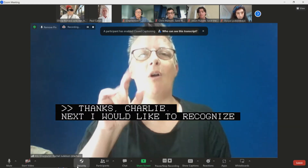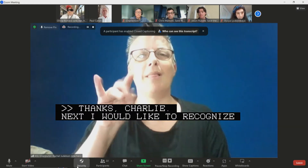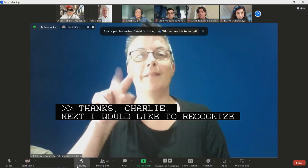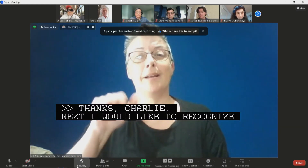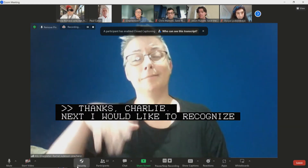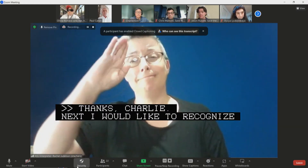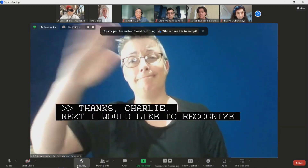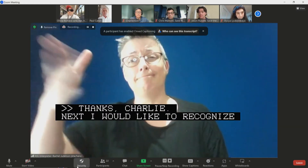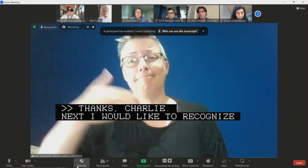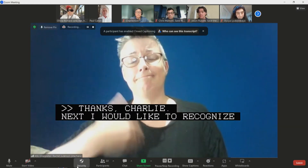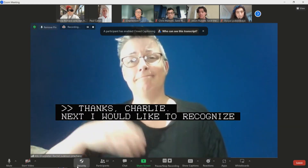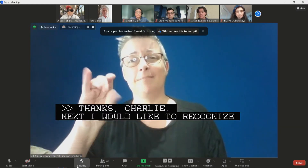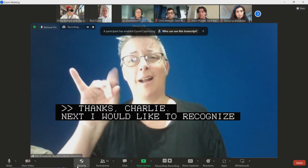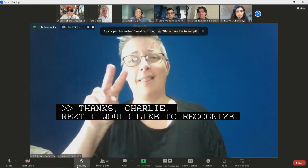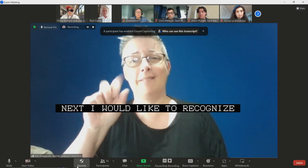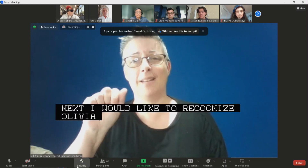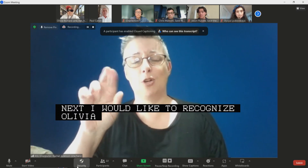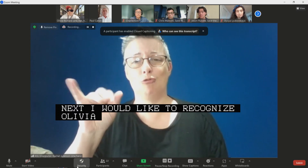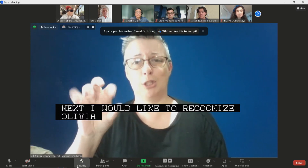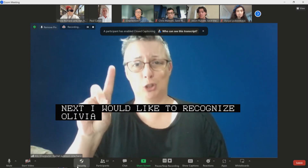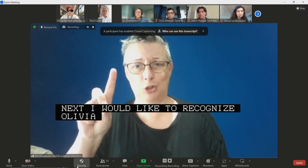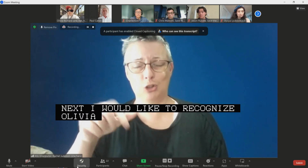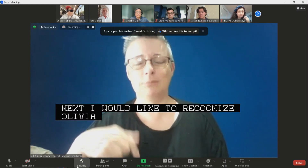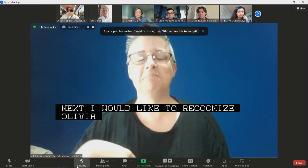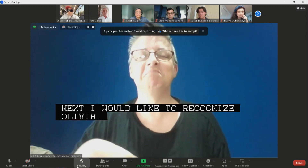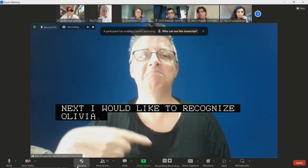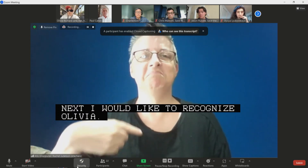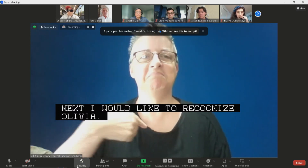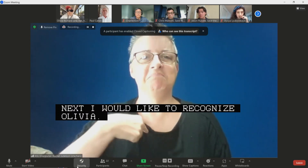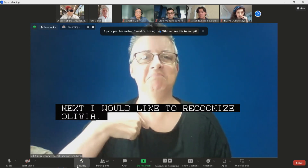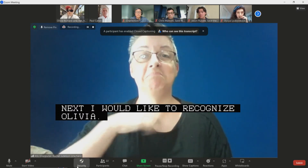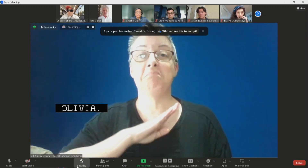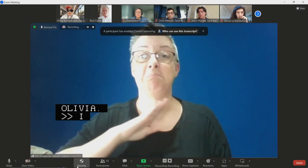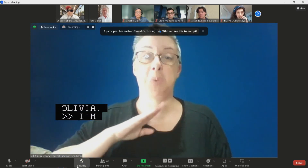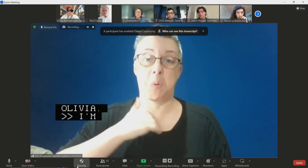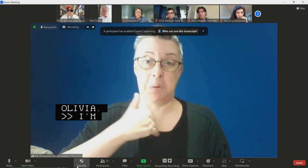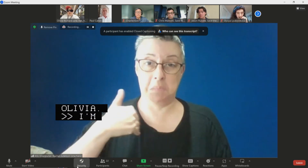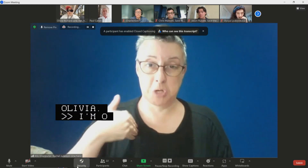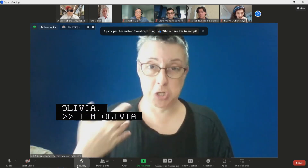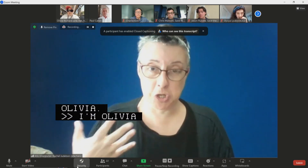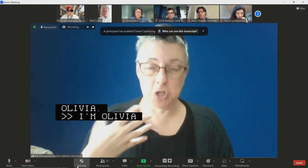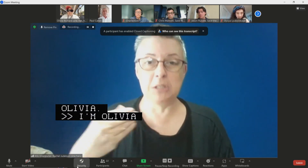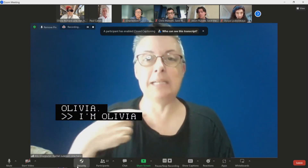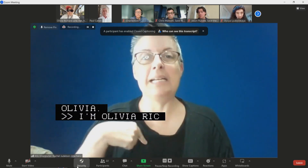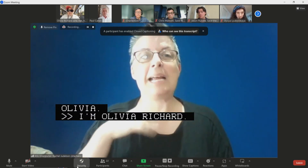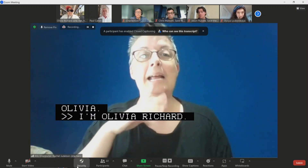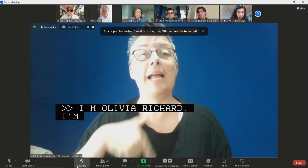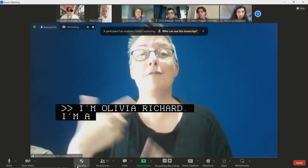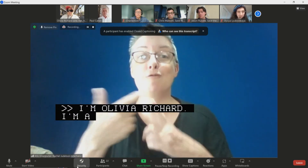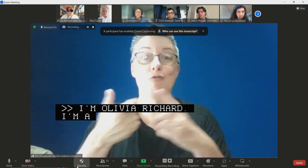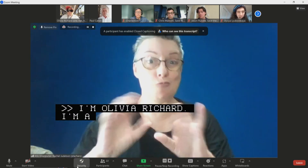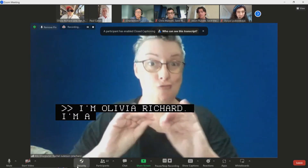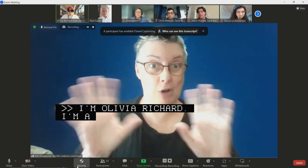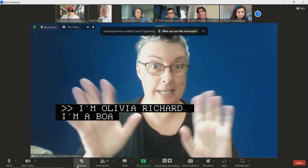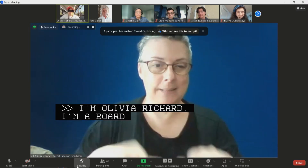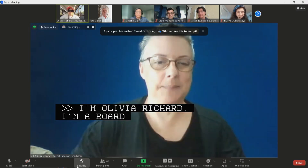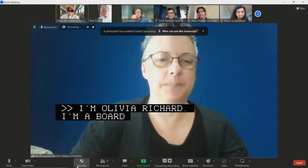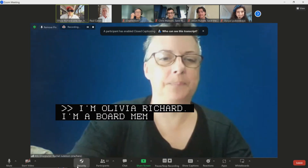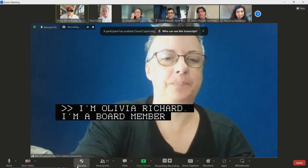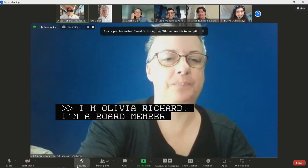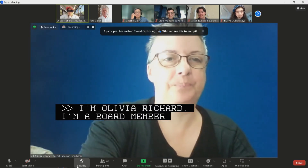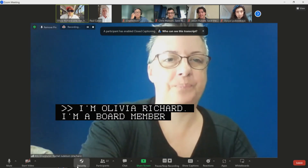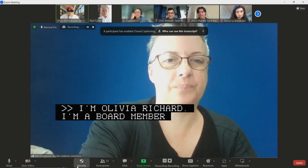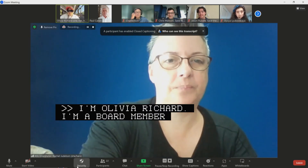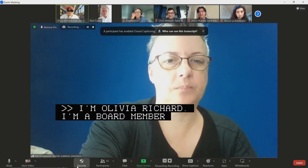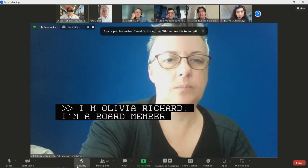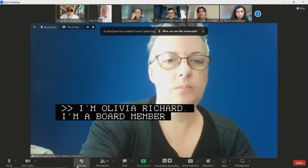Hi, my name is Olivia Richard. I am a board member, and I hail from Brighton.